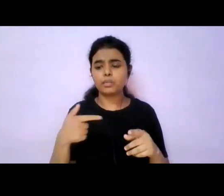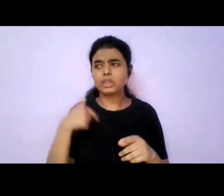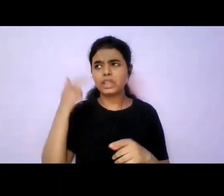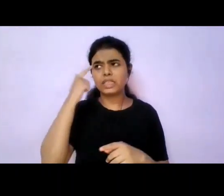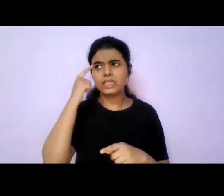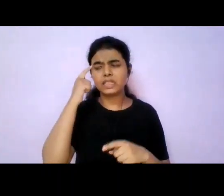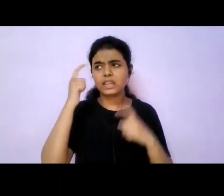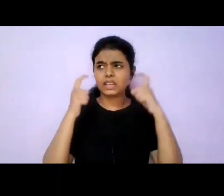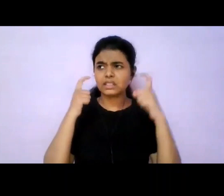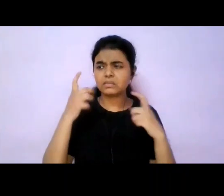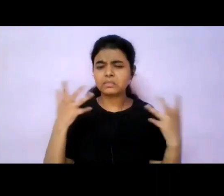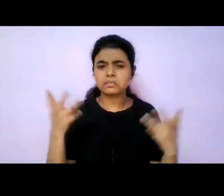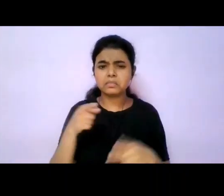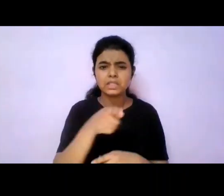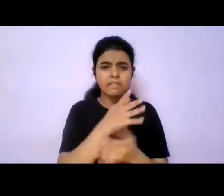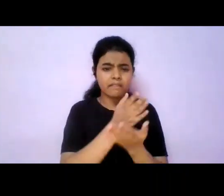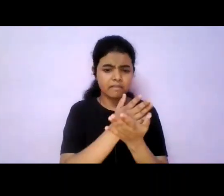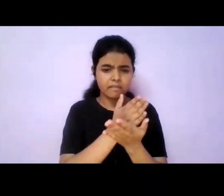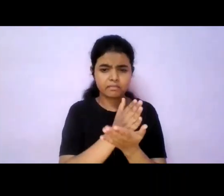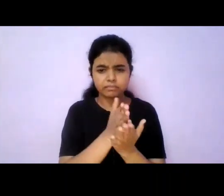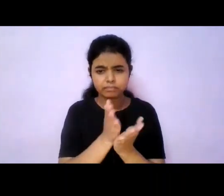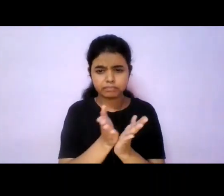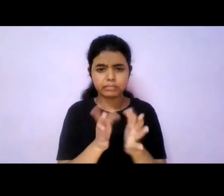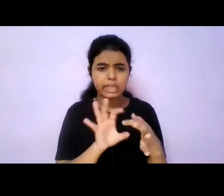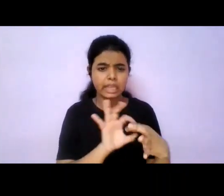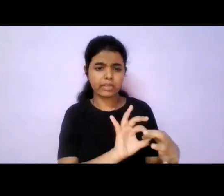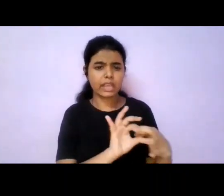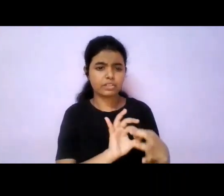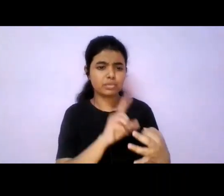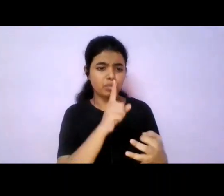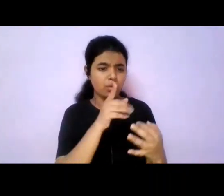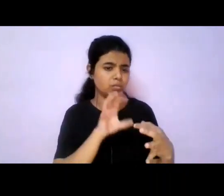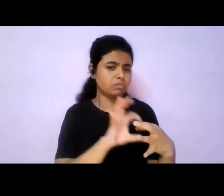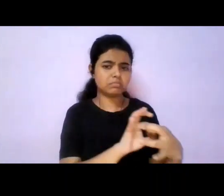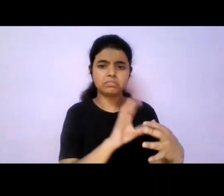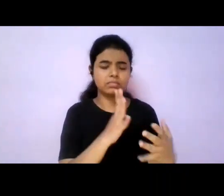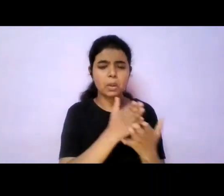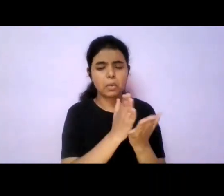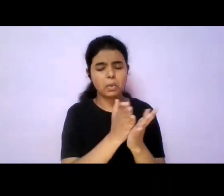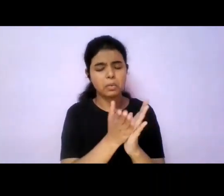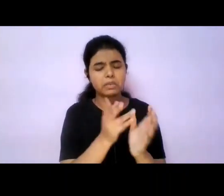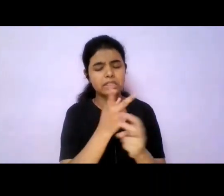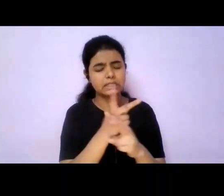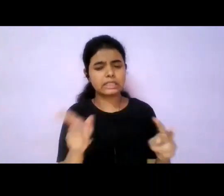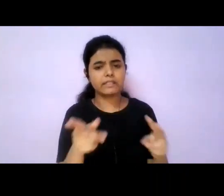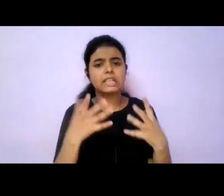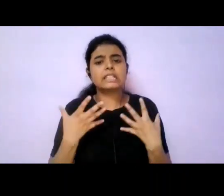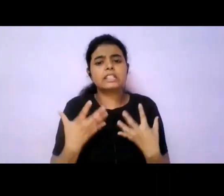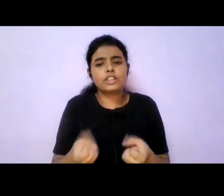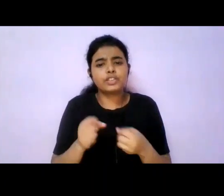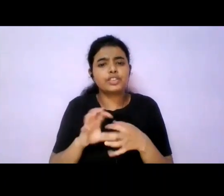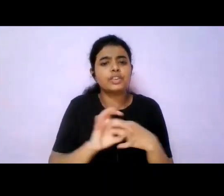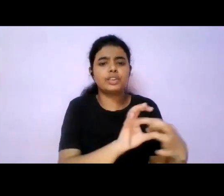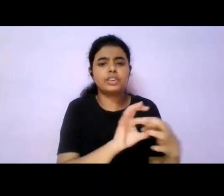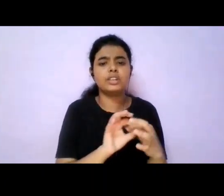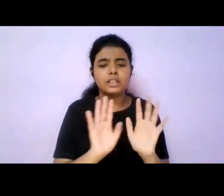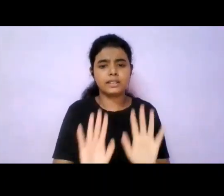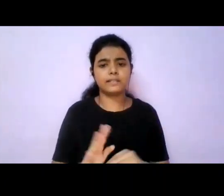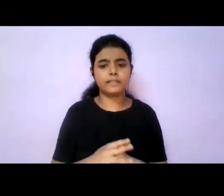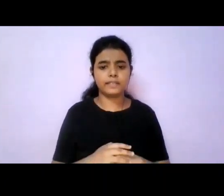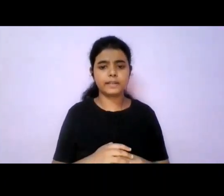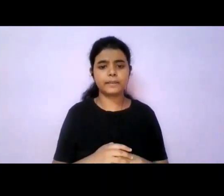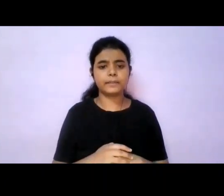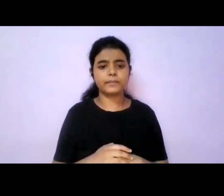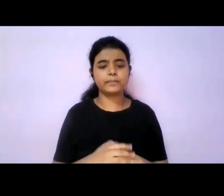about these forms of connection, this desire for human connection.